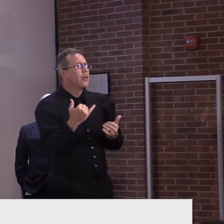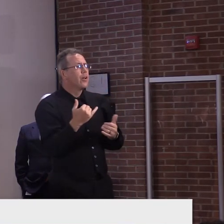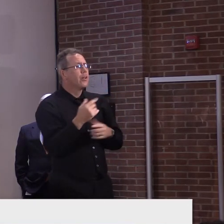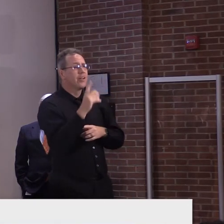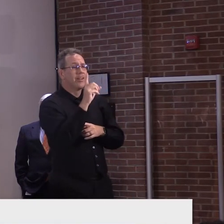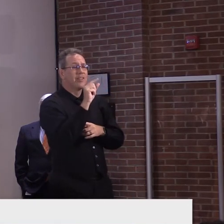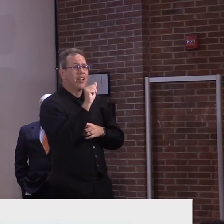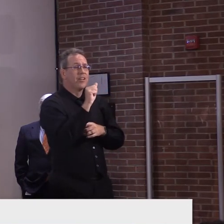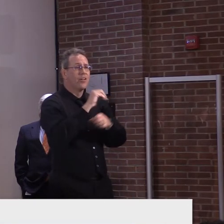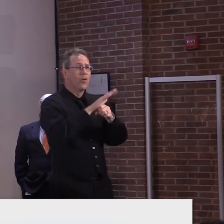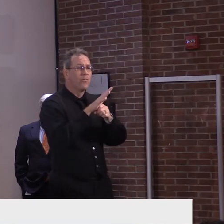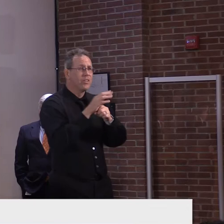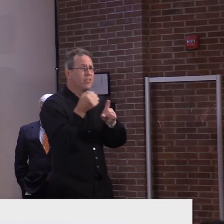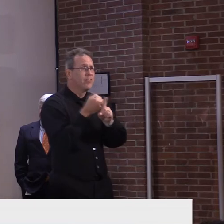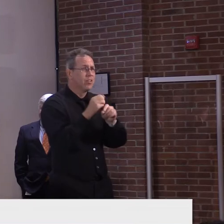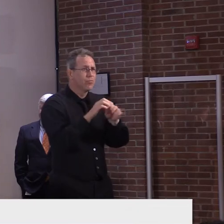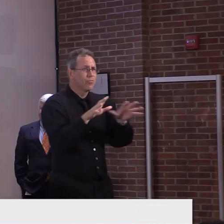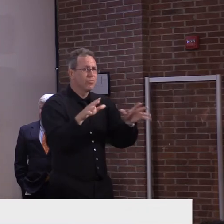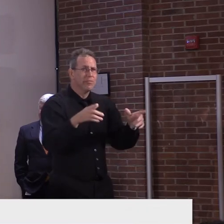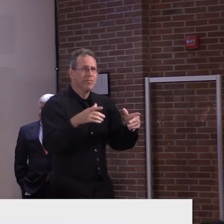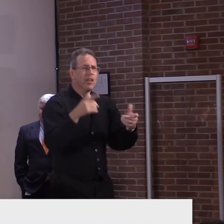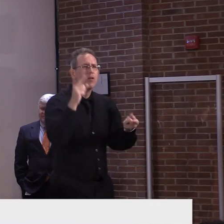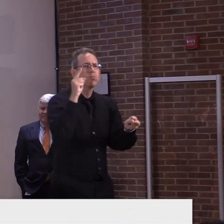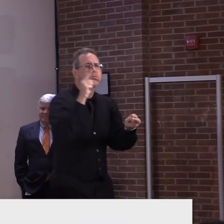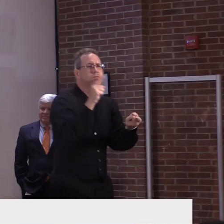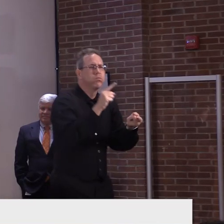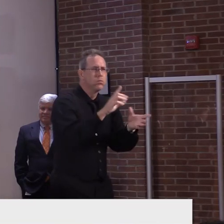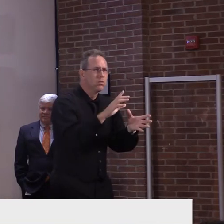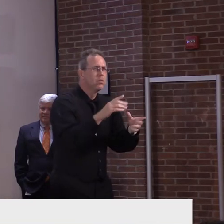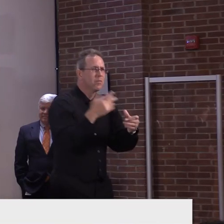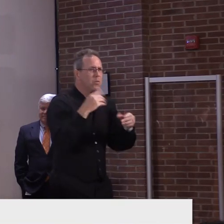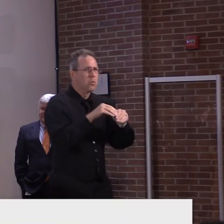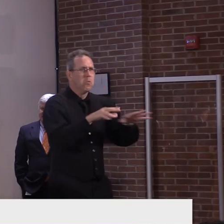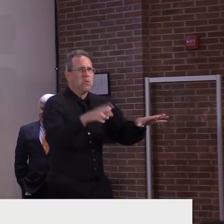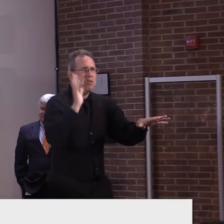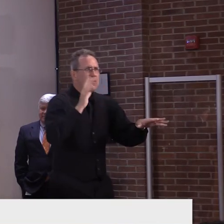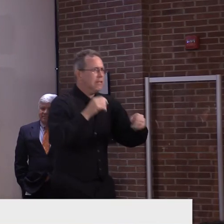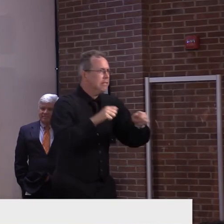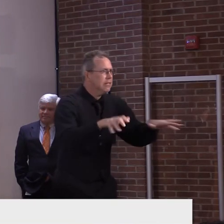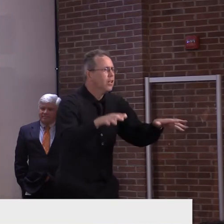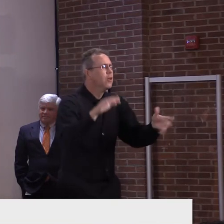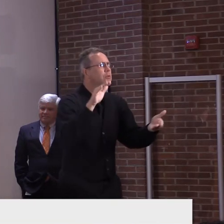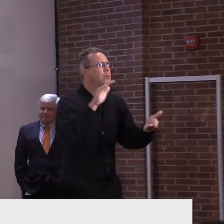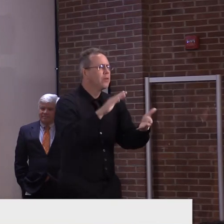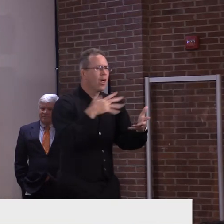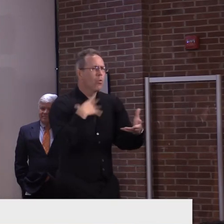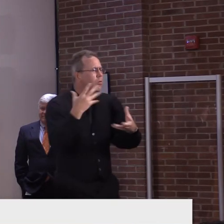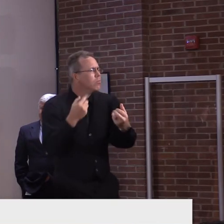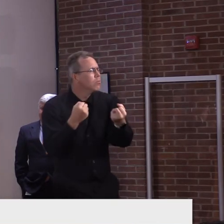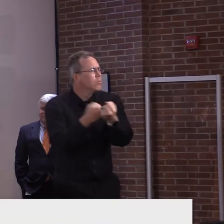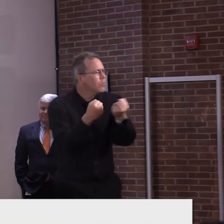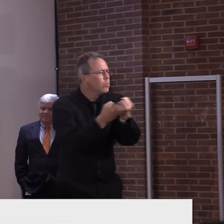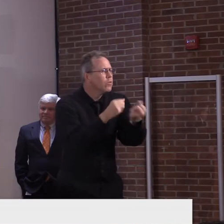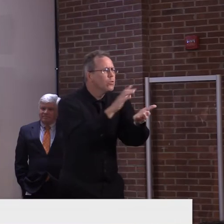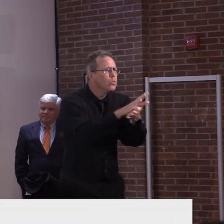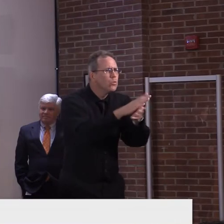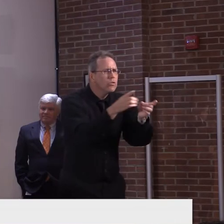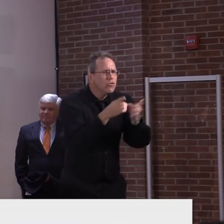proceed. But we'll continue to provide extensive support to our districts and welcome the opportunity to have that dialogue with them on these